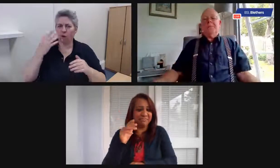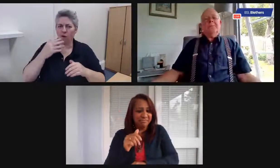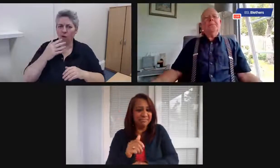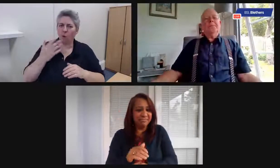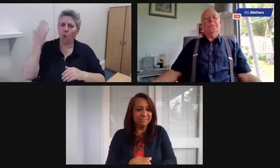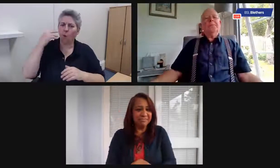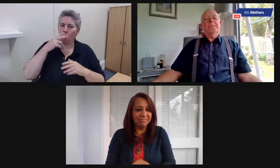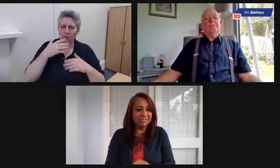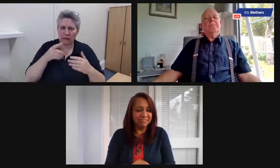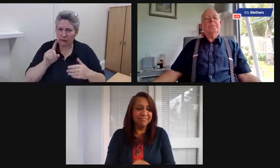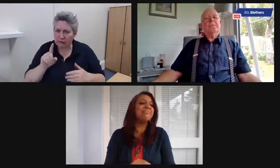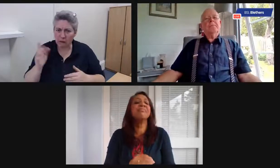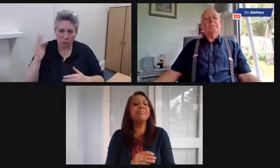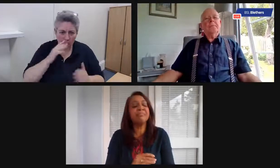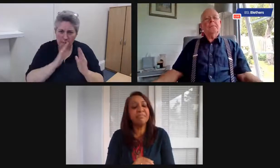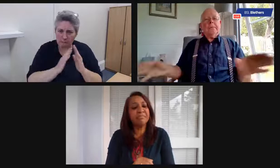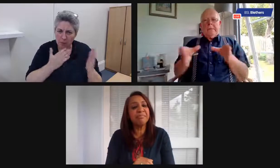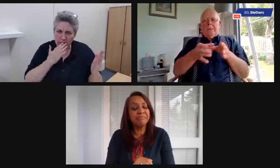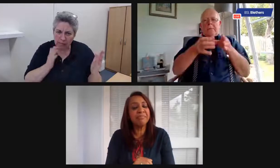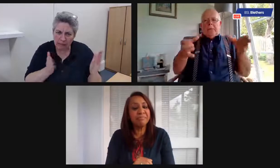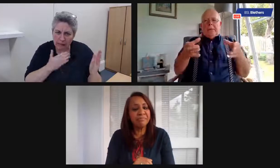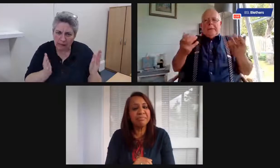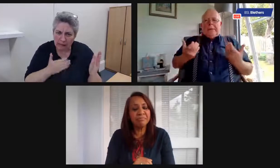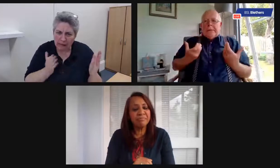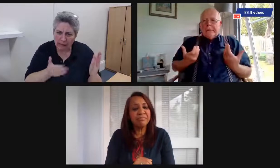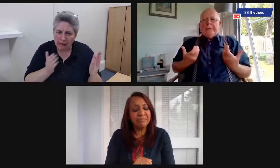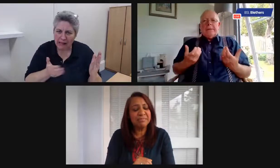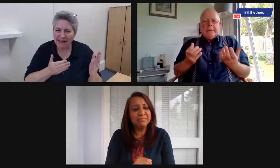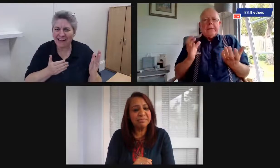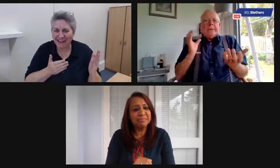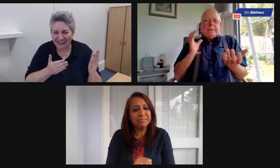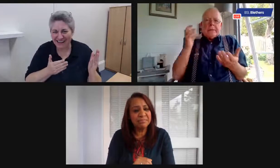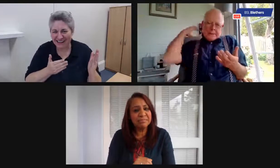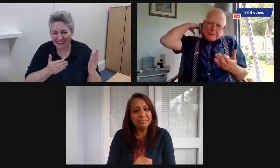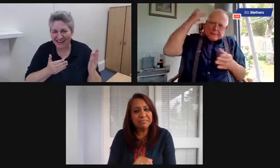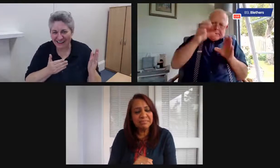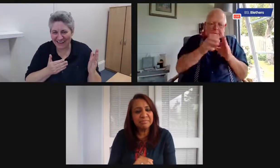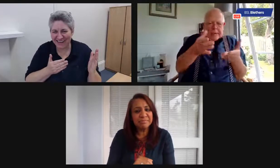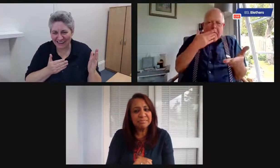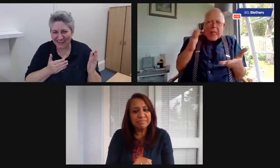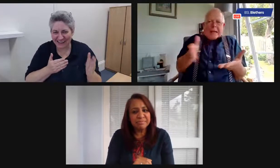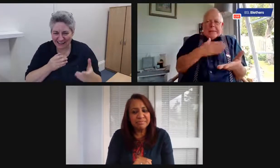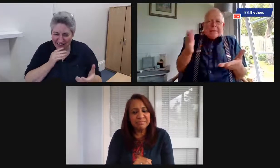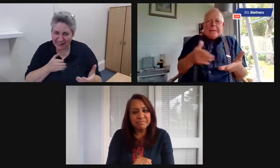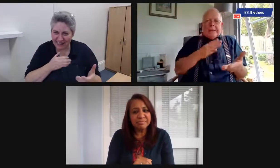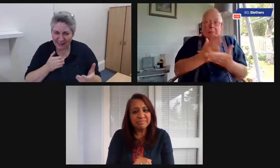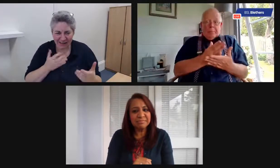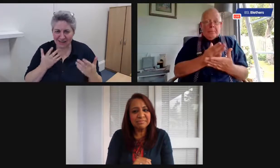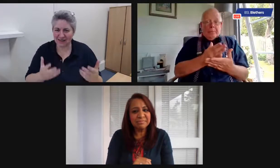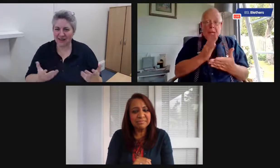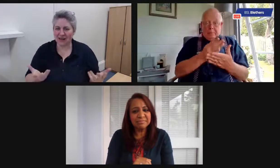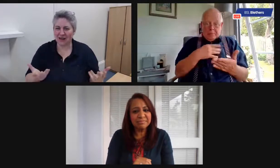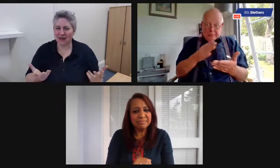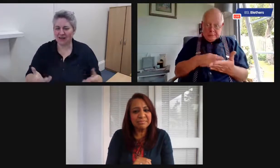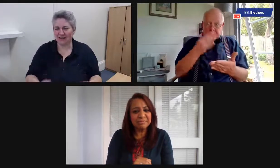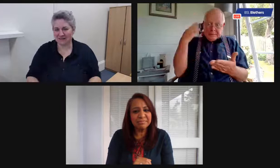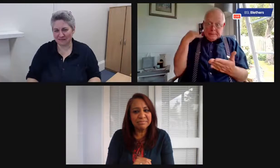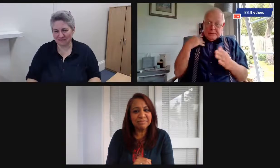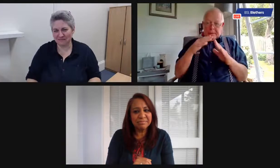amazing. It will let you know the information. Do you remember the olden days when you used to have to look through big volumes Oh, books? backpacks full of books.